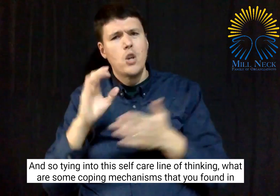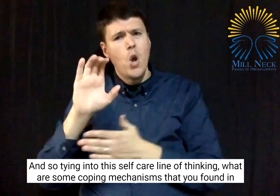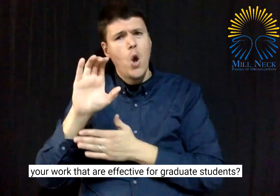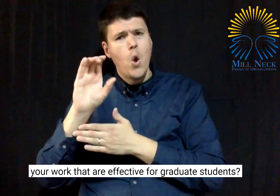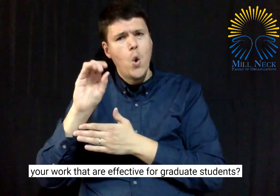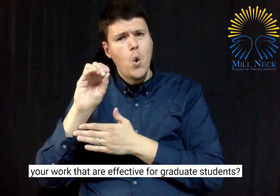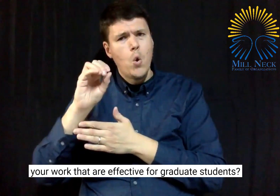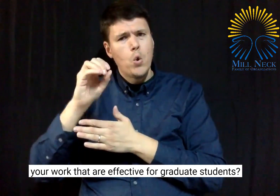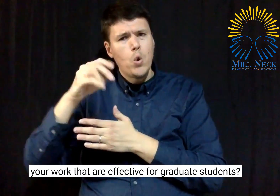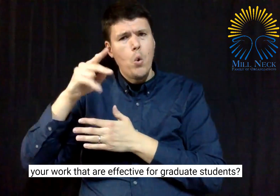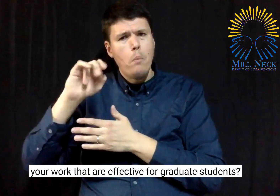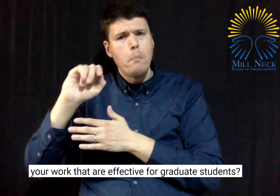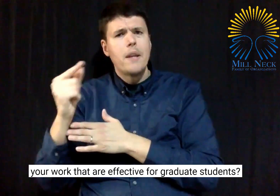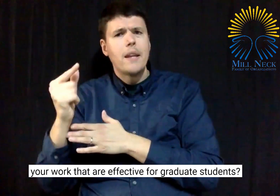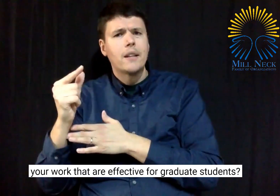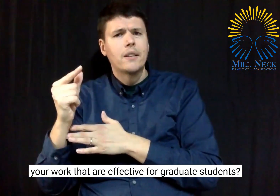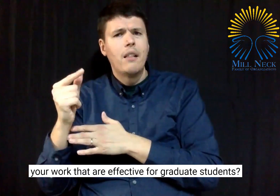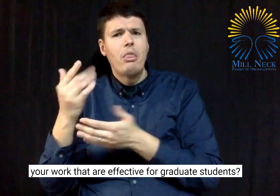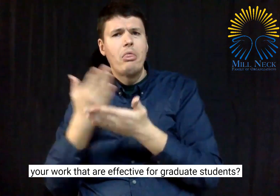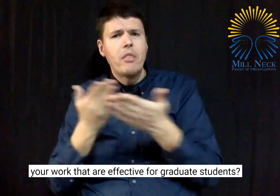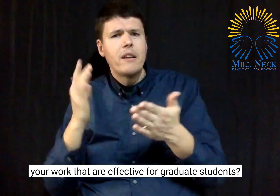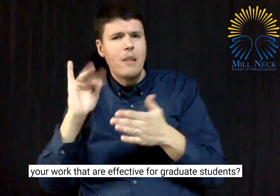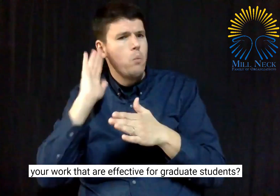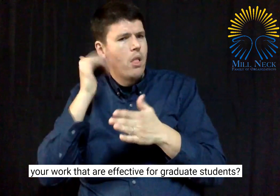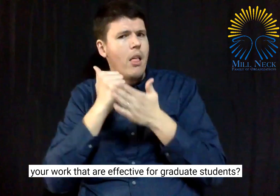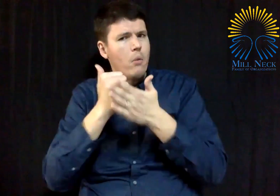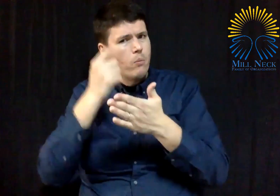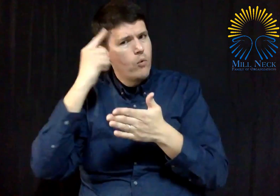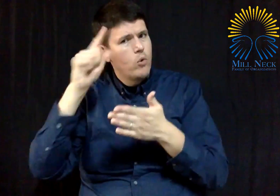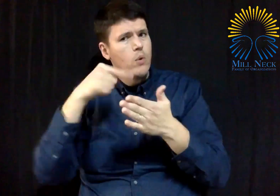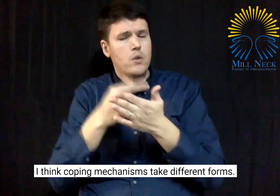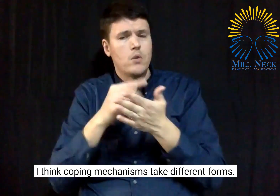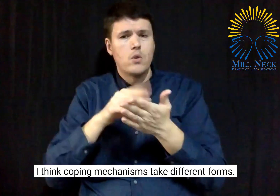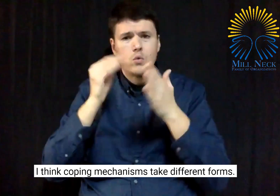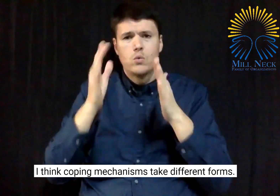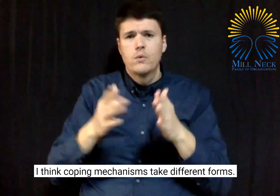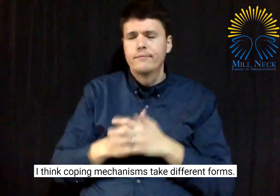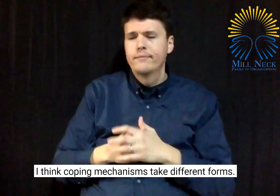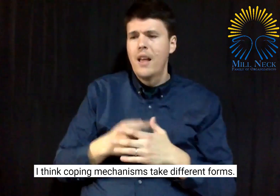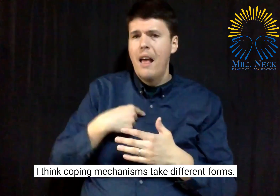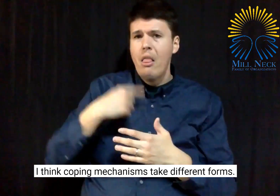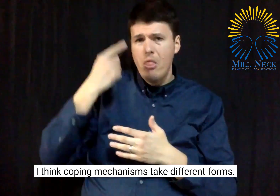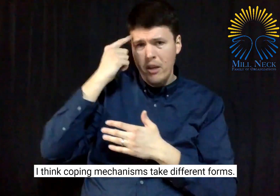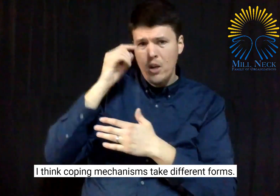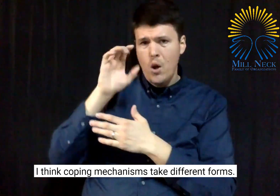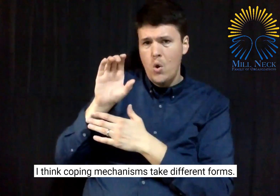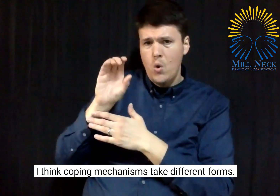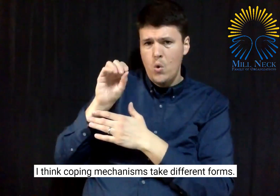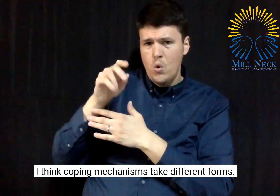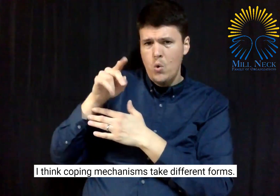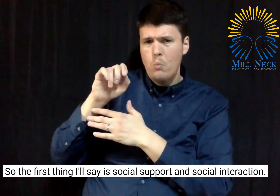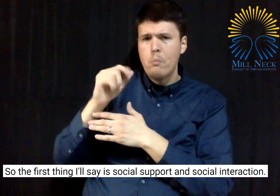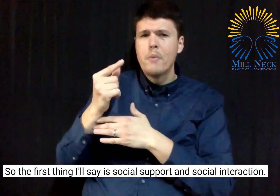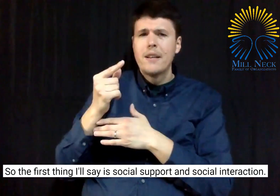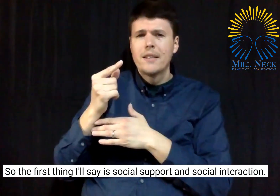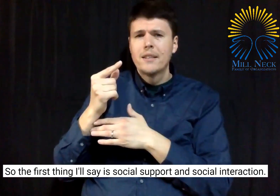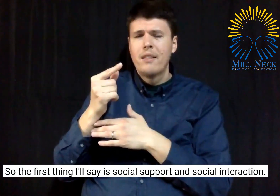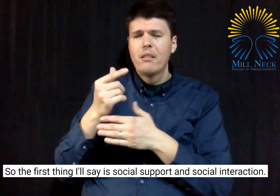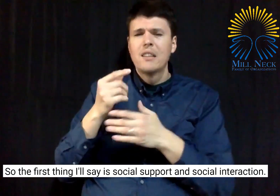in your work that are effective for graduate students? So I think coping mechanisms, they take different forms. So the first thing I'll say